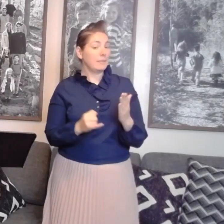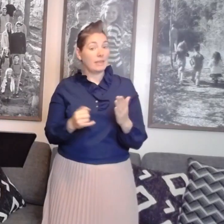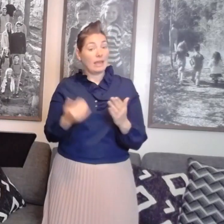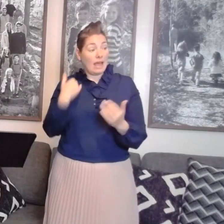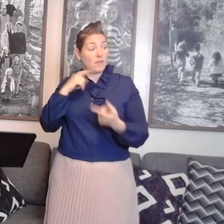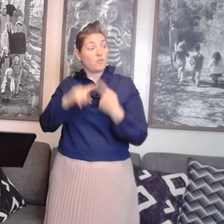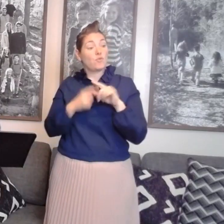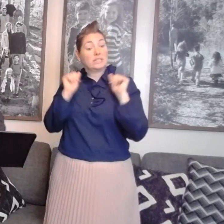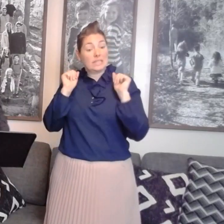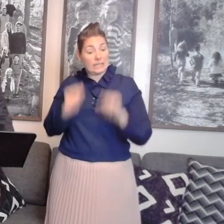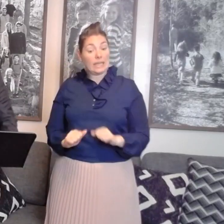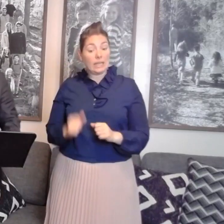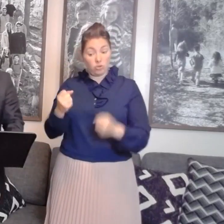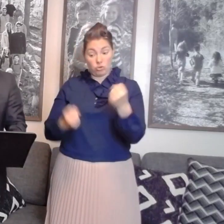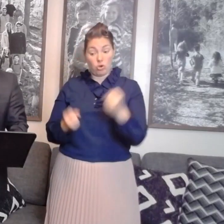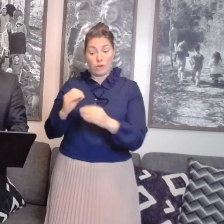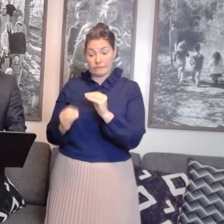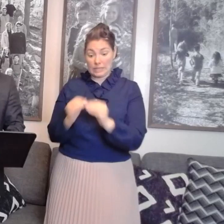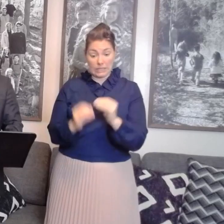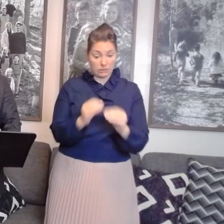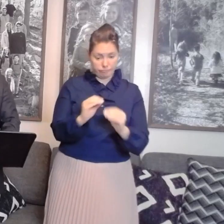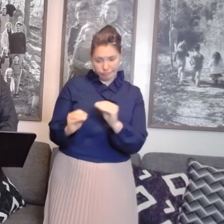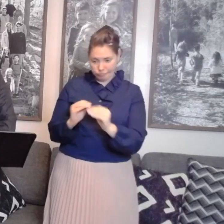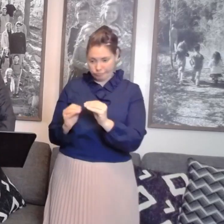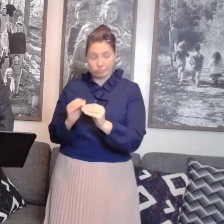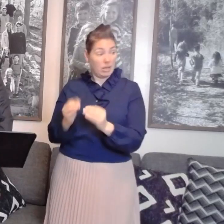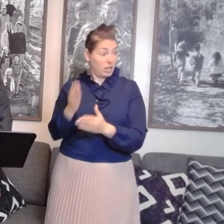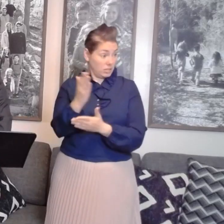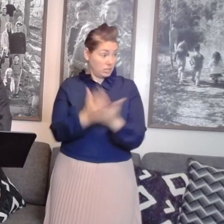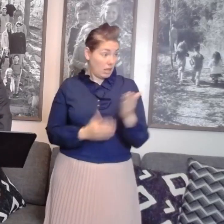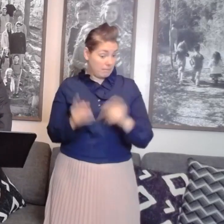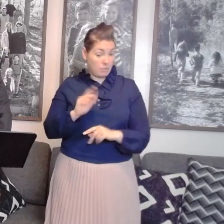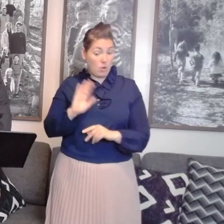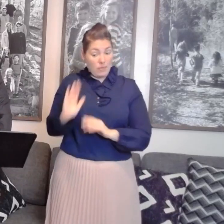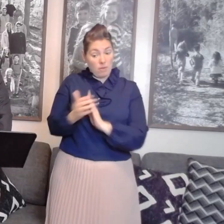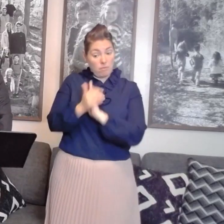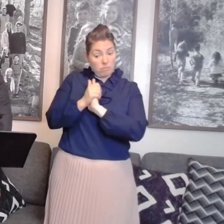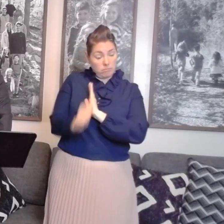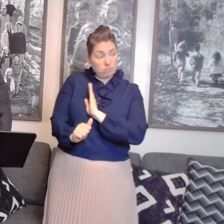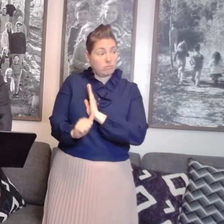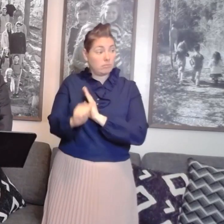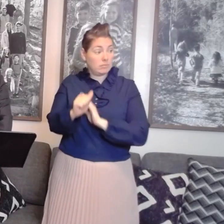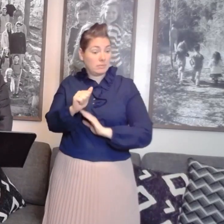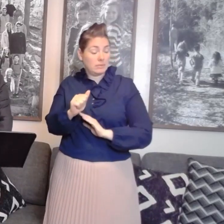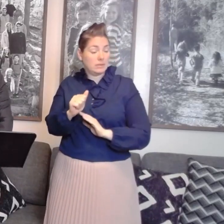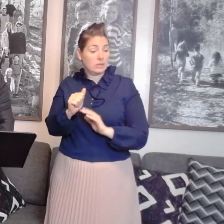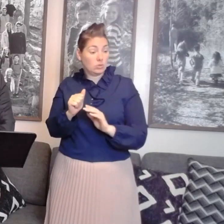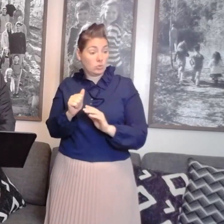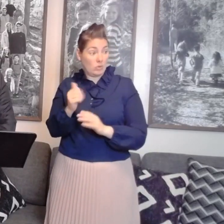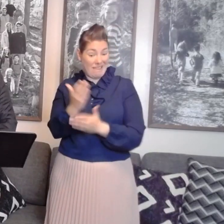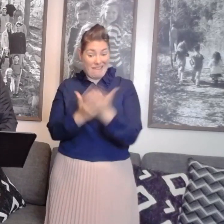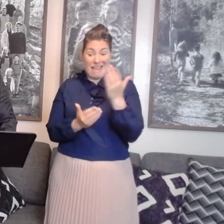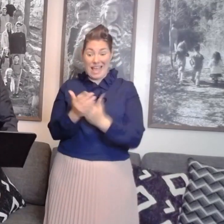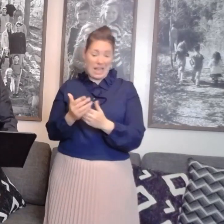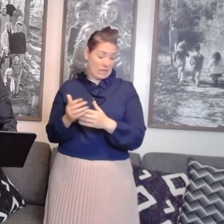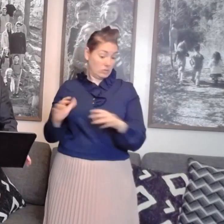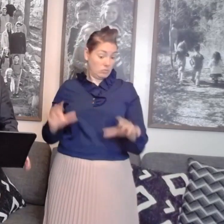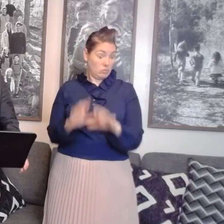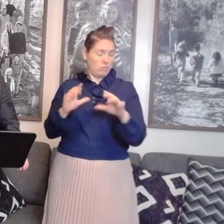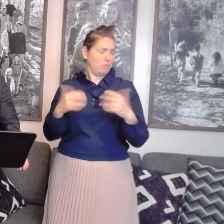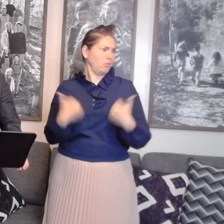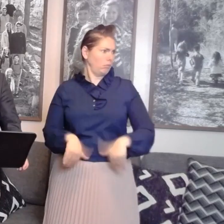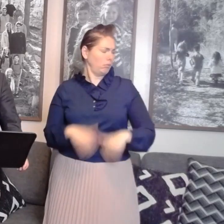friends who can fix cars. Some people, their ability and their talent to work with their hands is amazing.